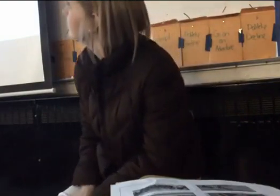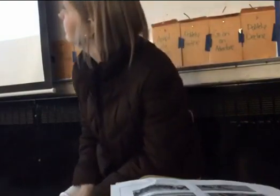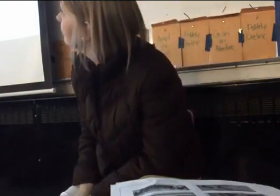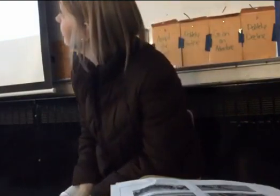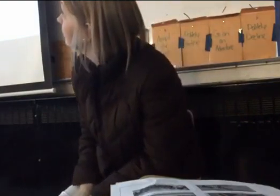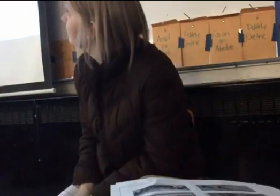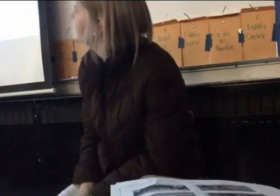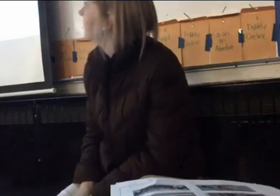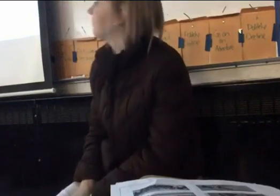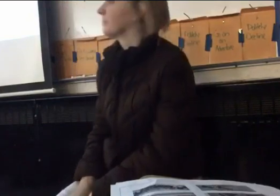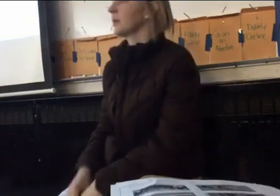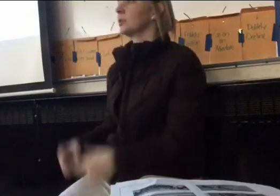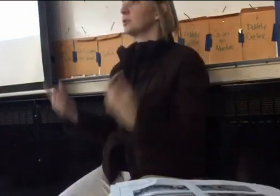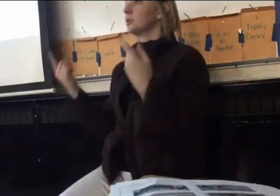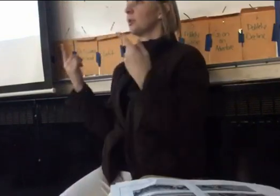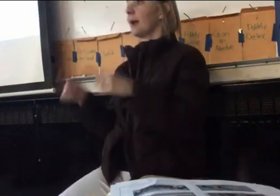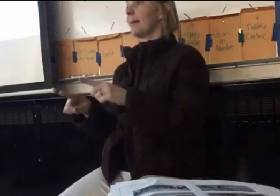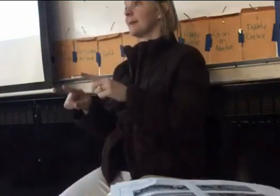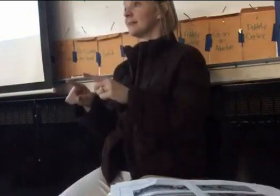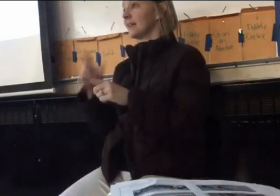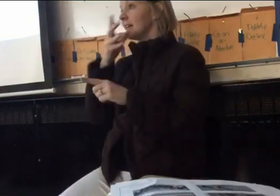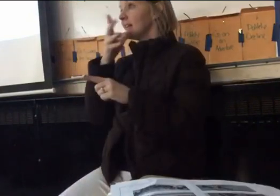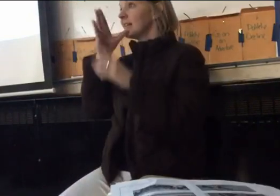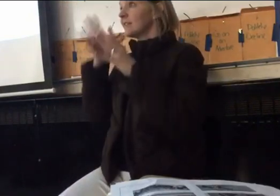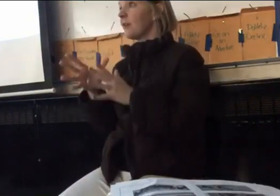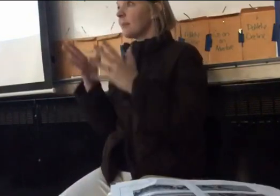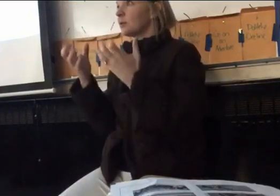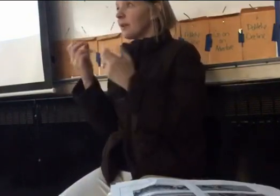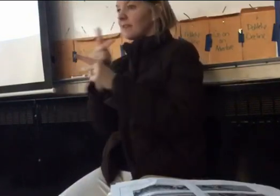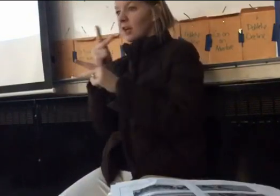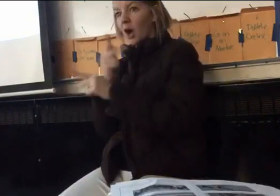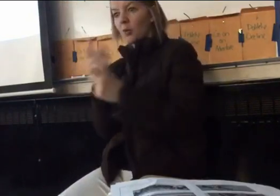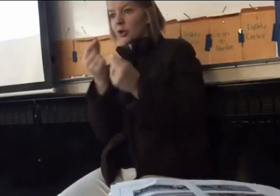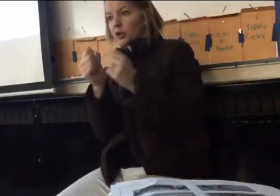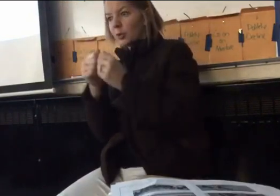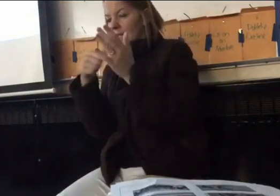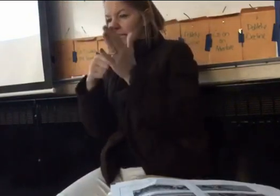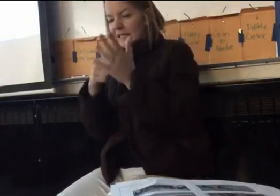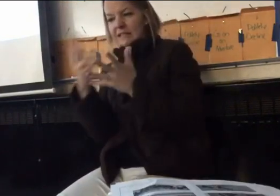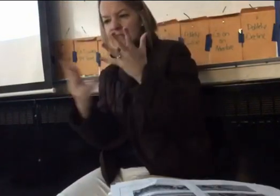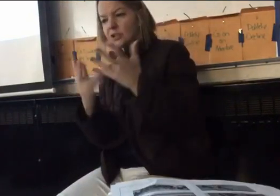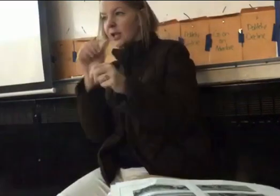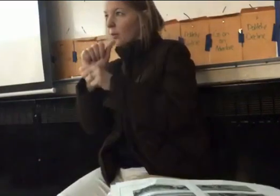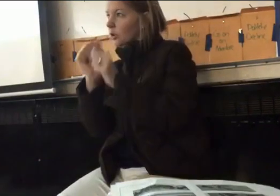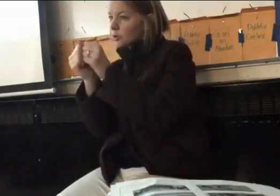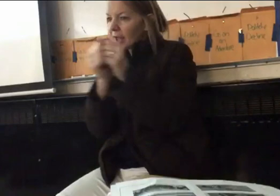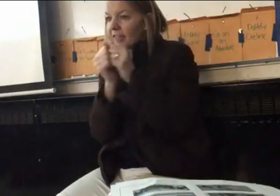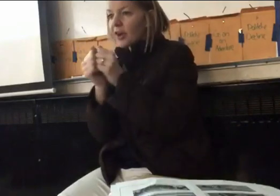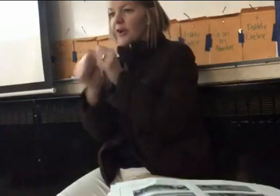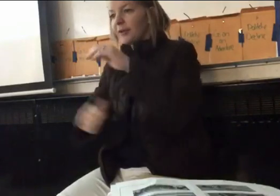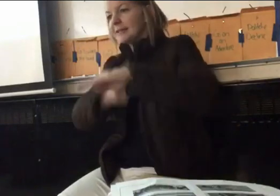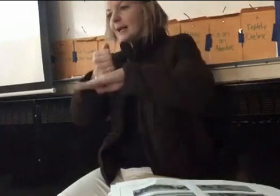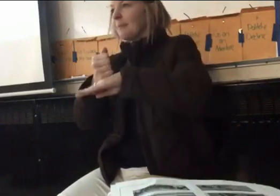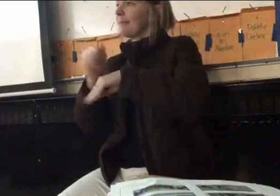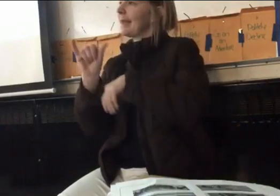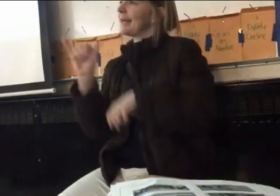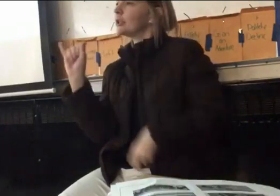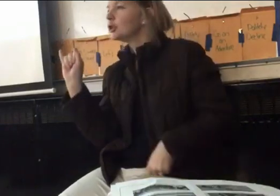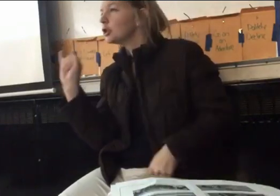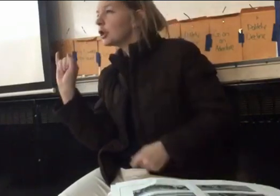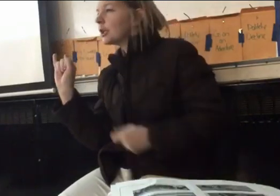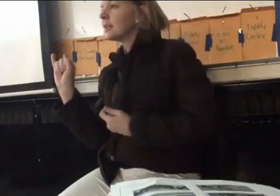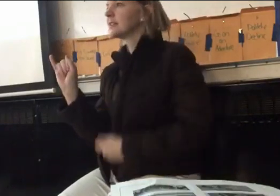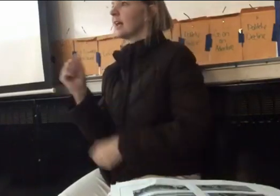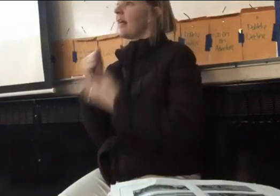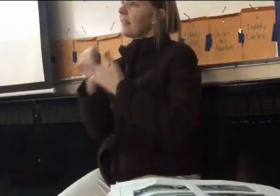Now, basically what happens is they want to solve these debts for these farmers. So they begin to work together. They create like an insurance corporation. They help